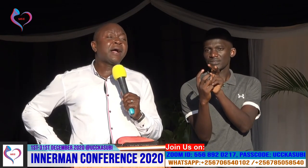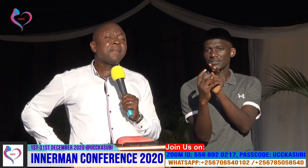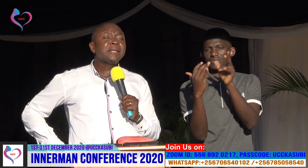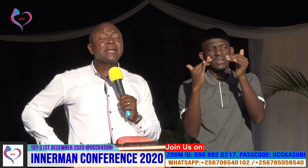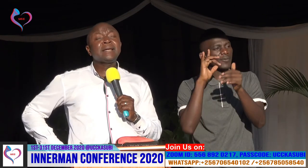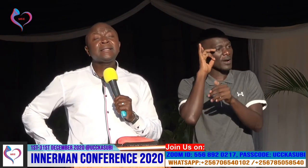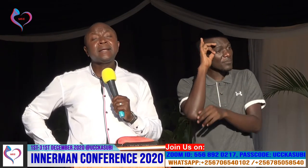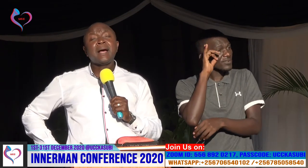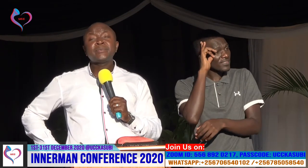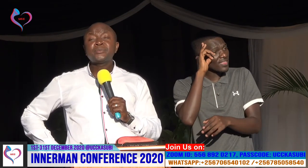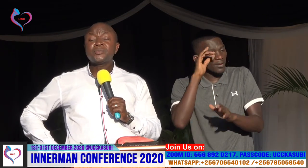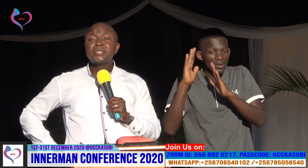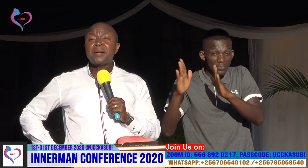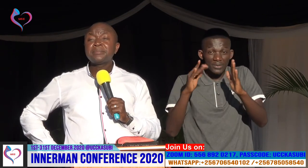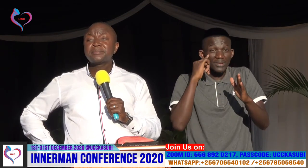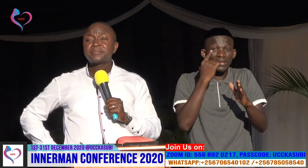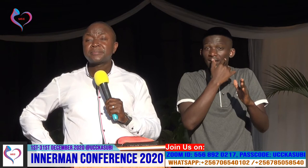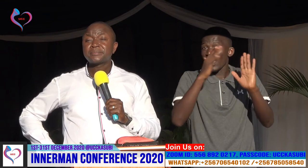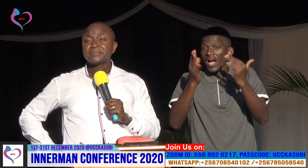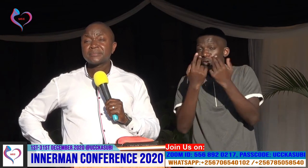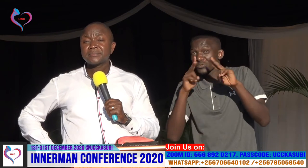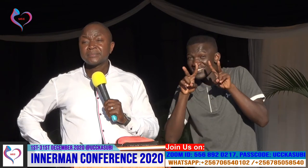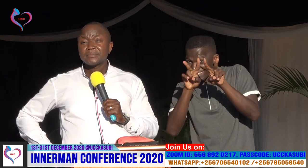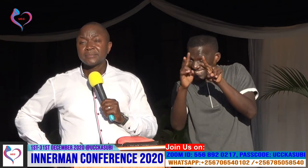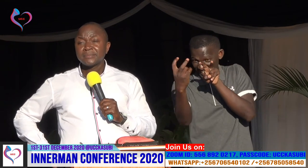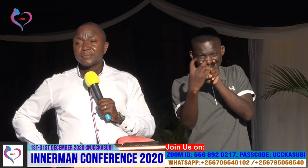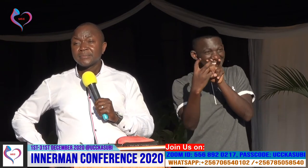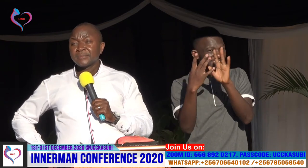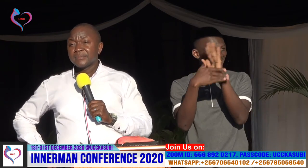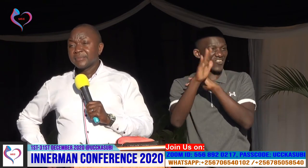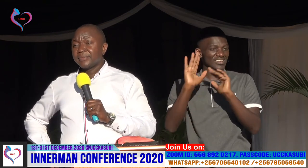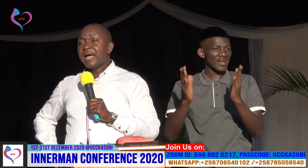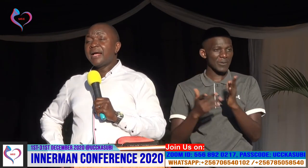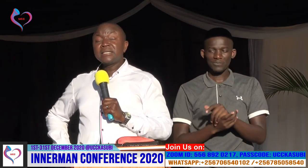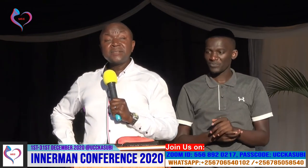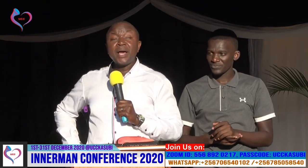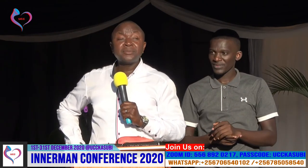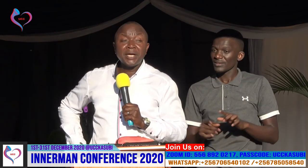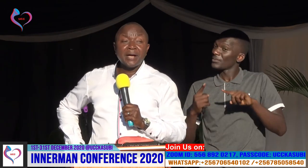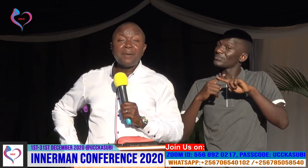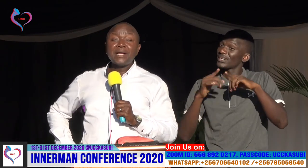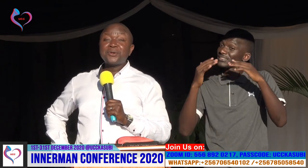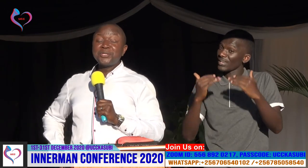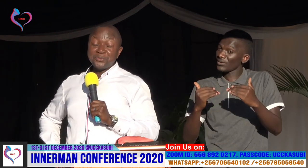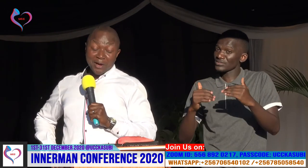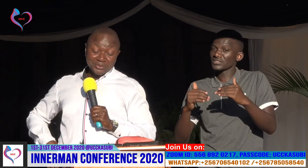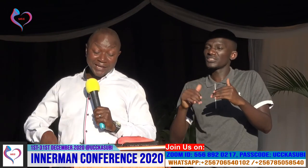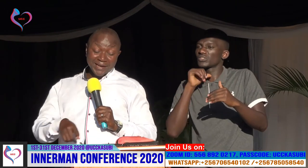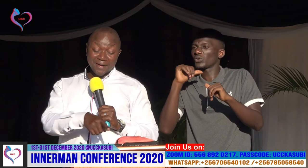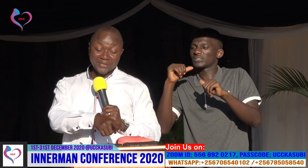straight. I already started imitating how I'm going to be looking before my God. But it's